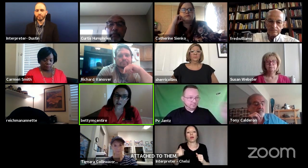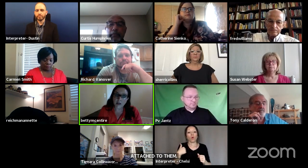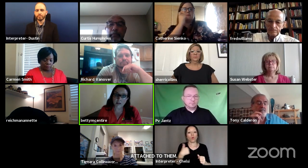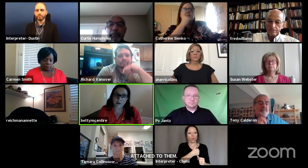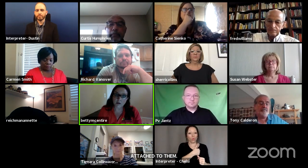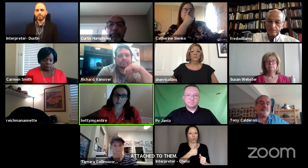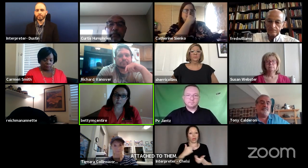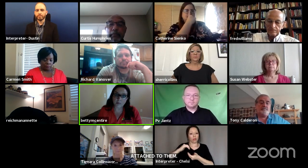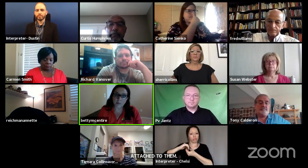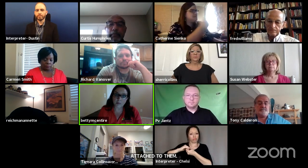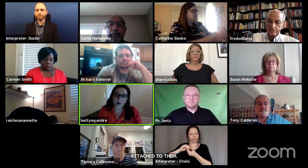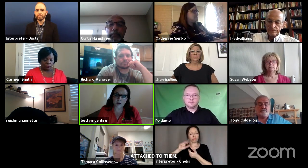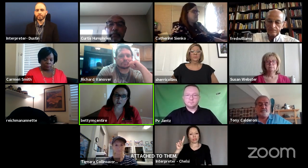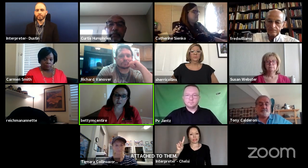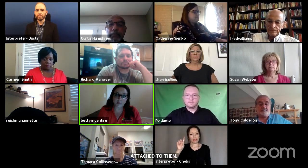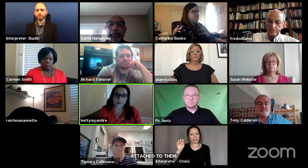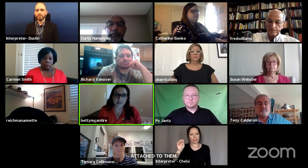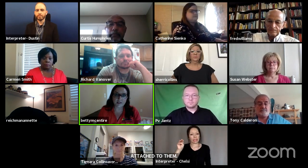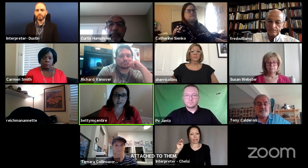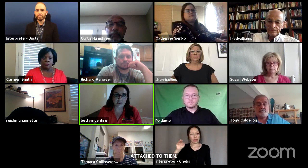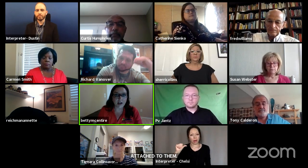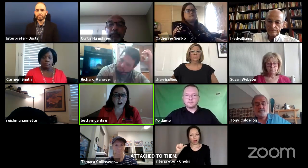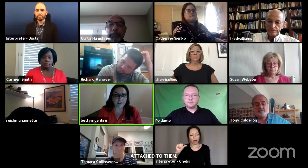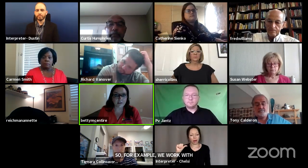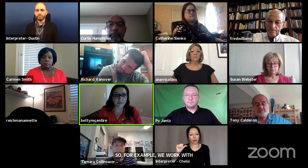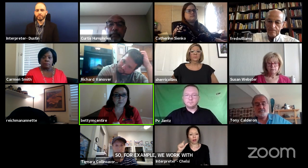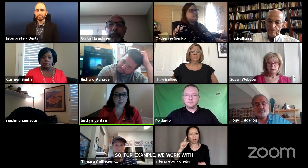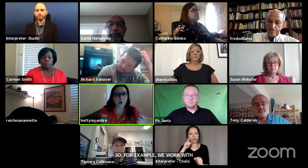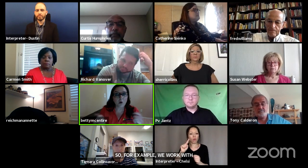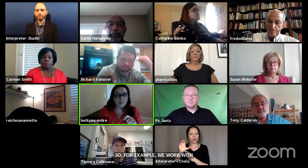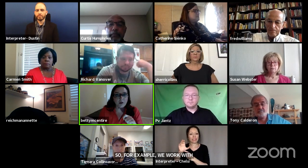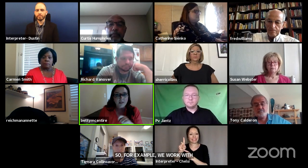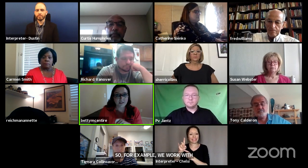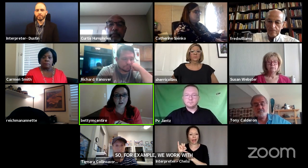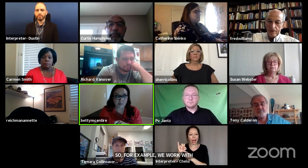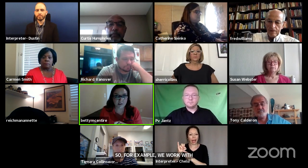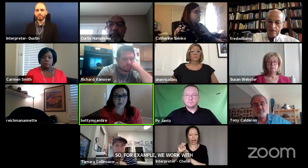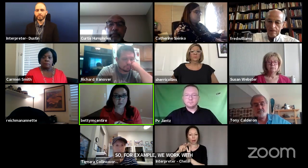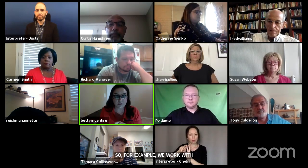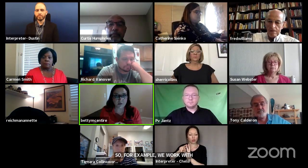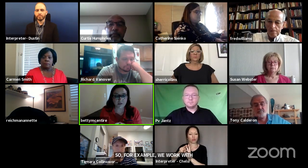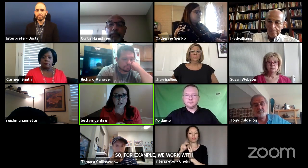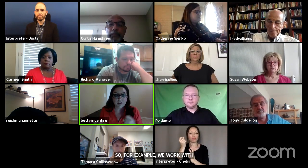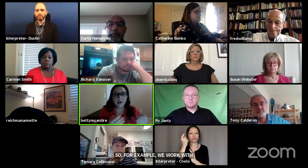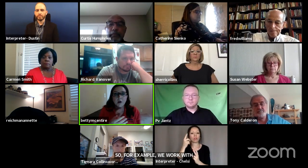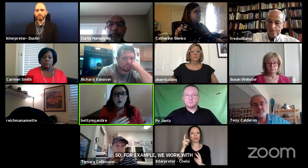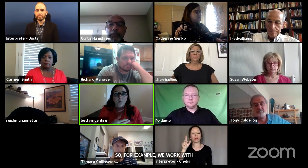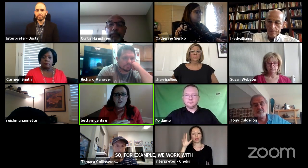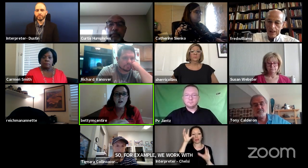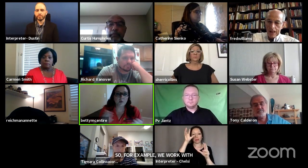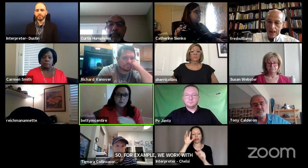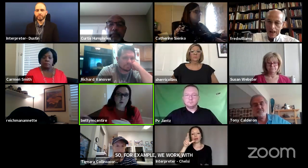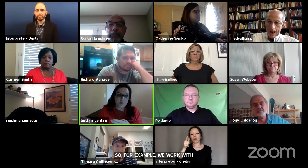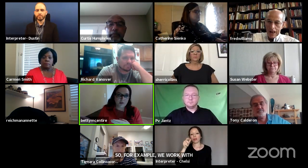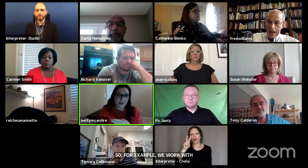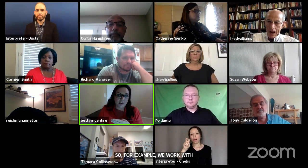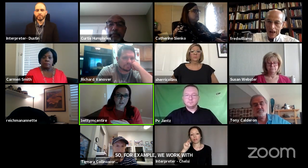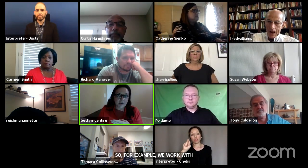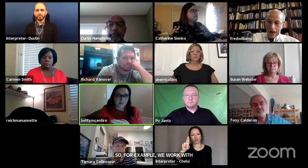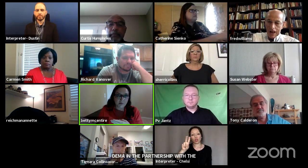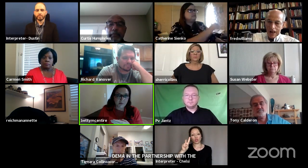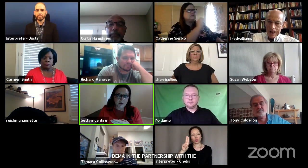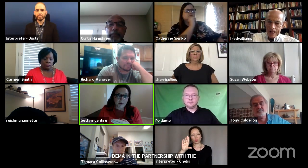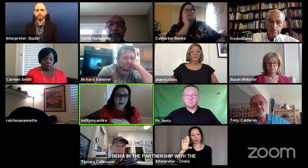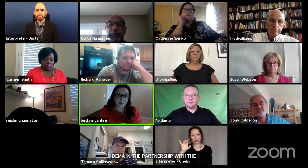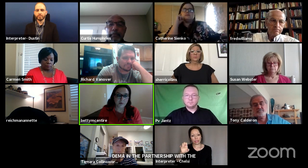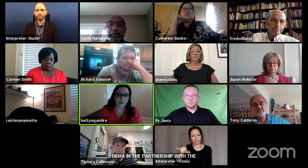DEMA in the partnership with the CDI's post press conference from Ducey. We not only post that on our